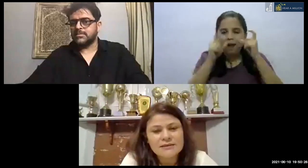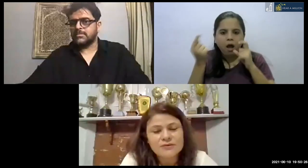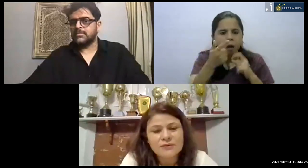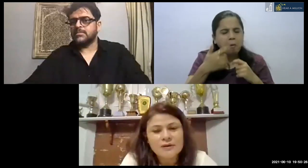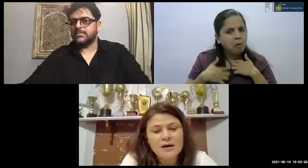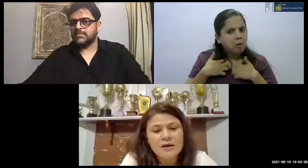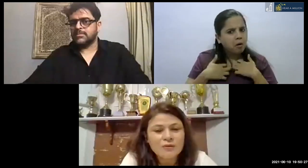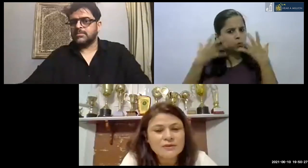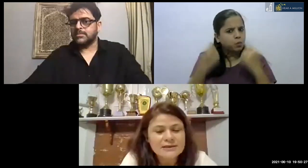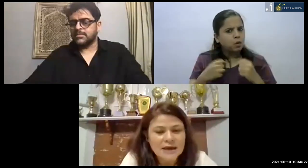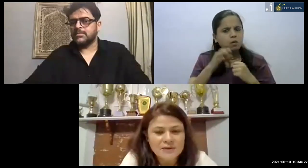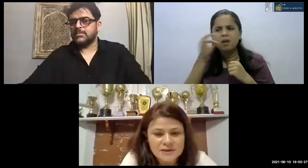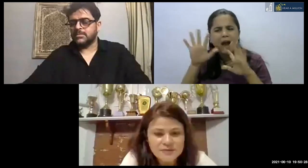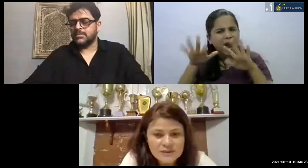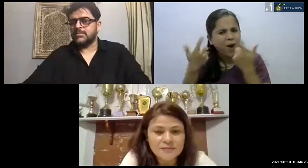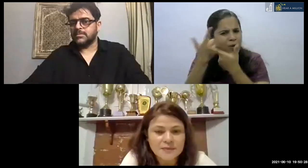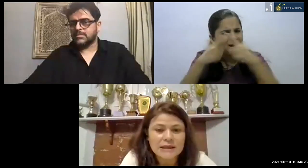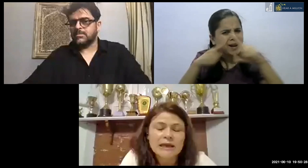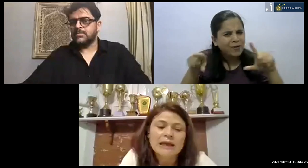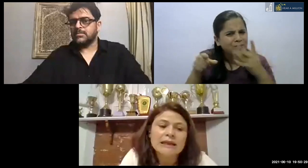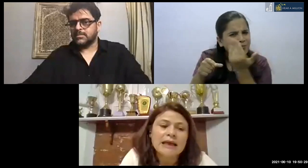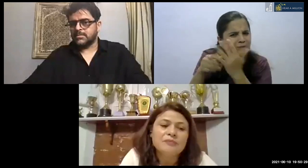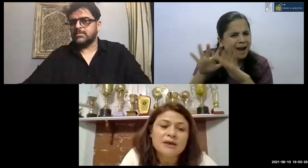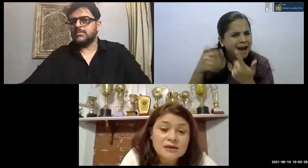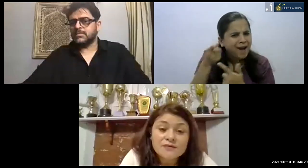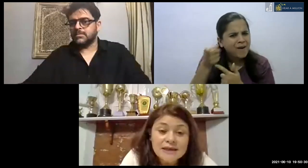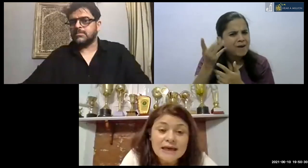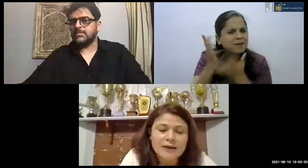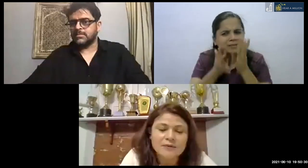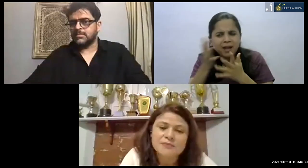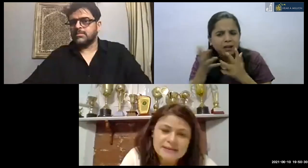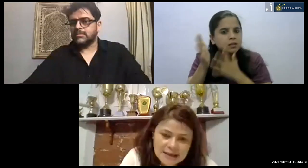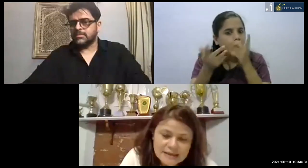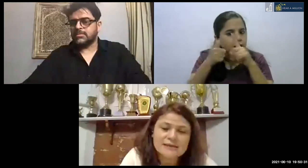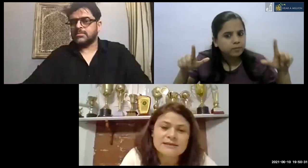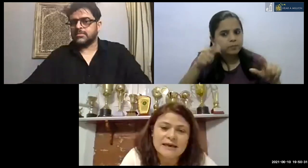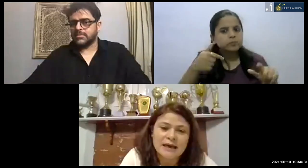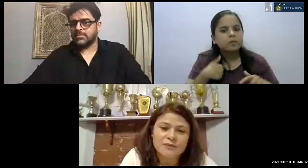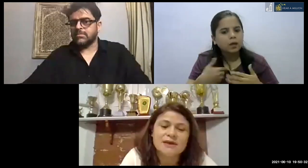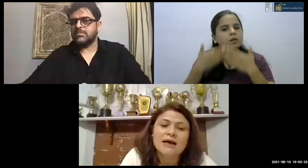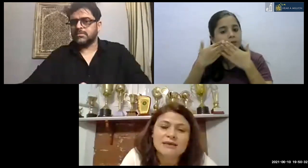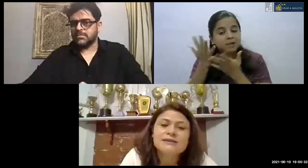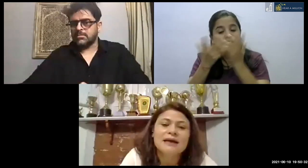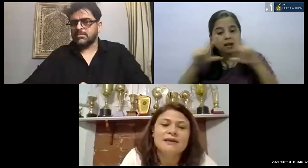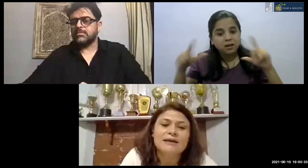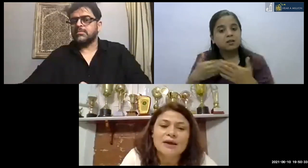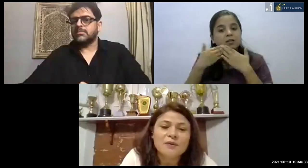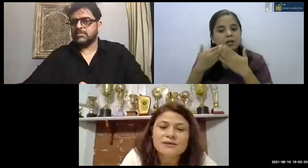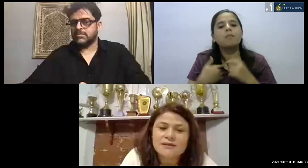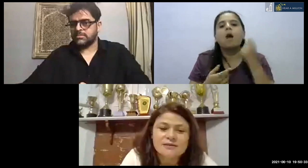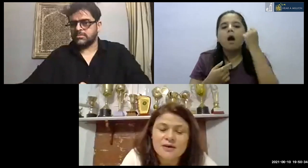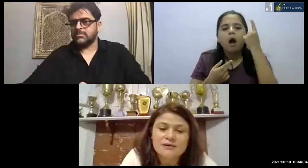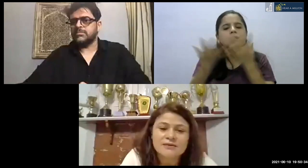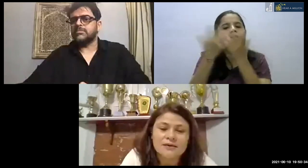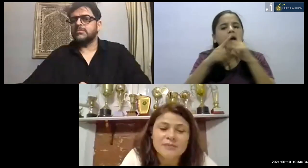curious that, how this language is possible. Then because of sign language, my studies in sign language, I understand that